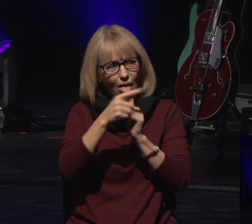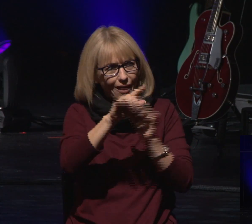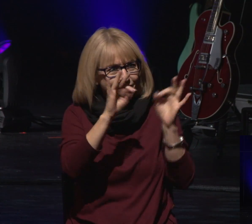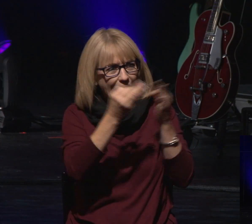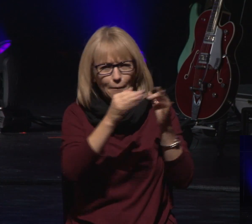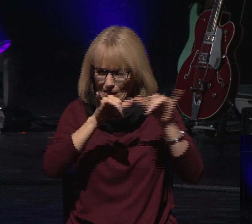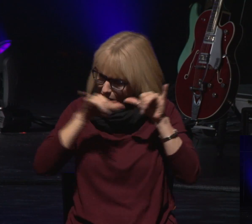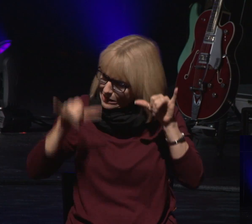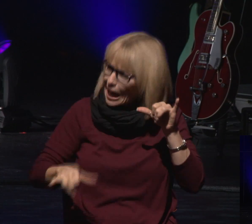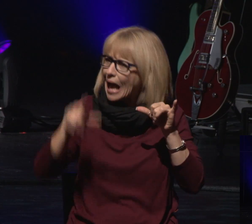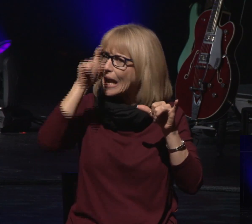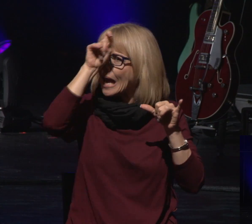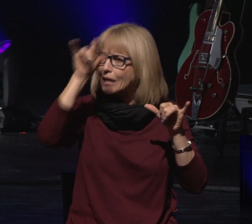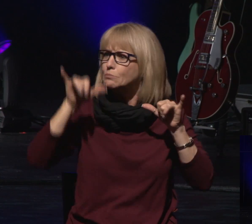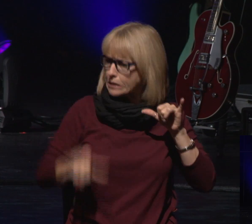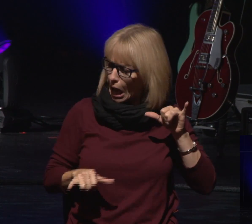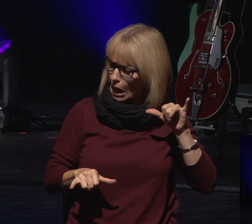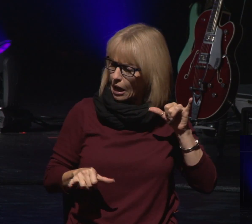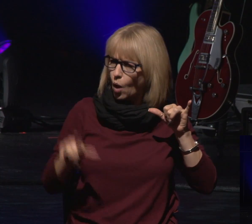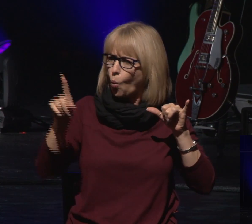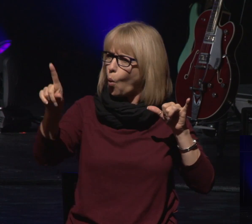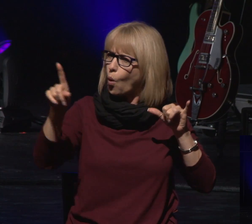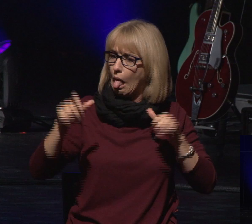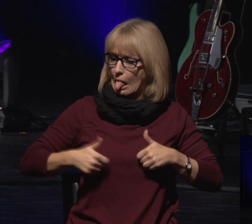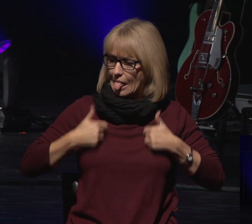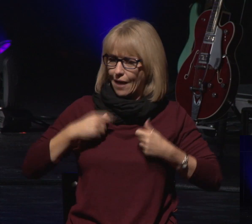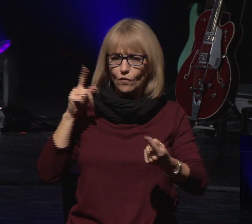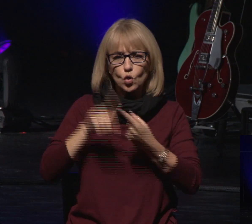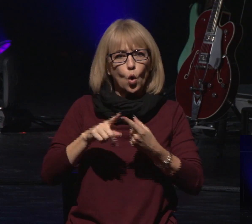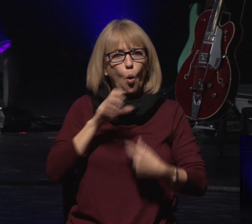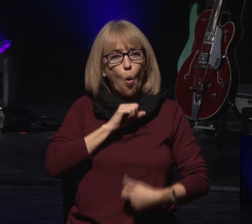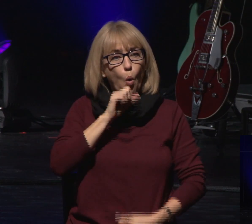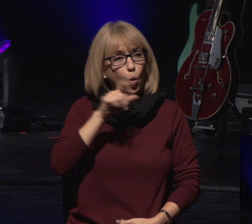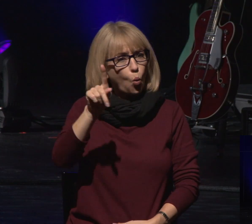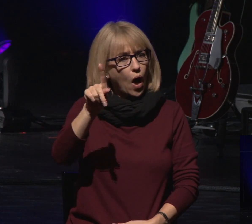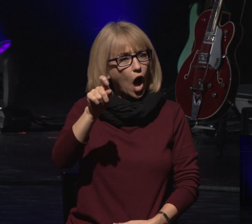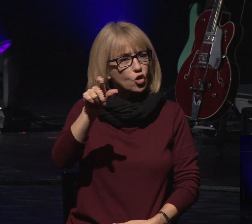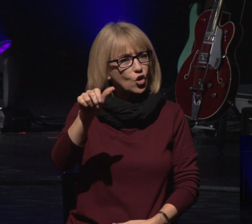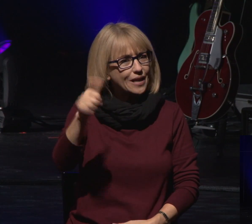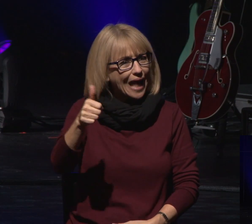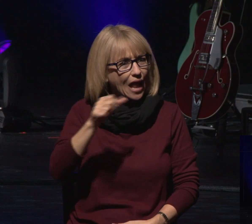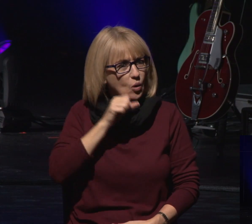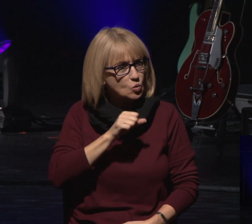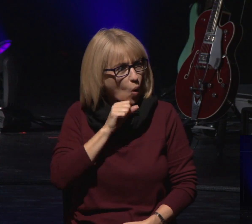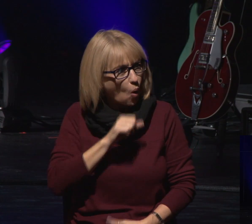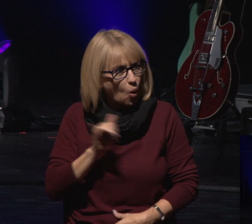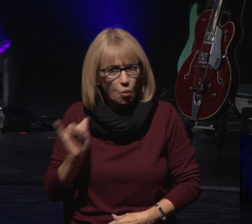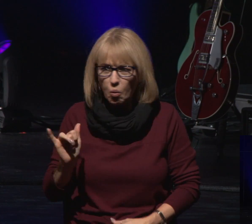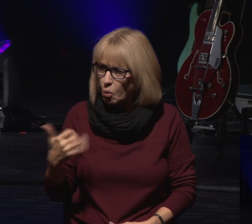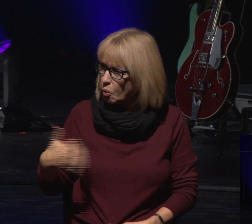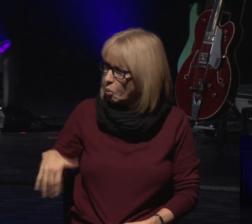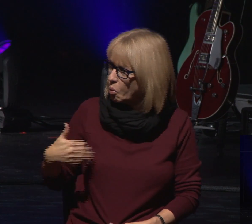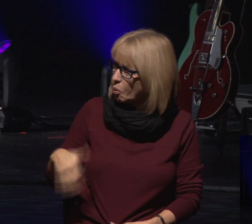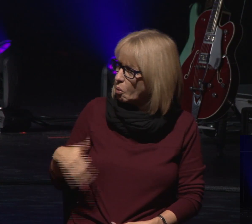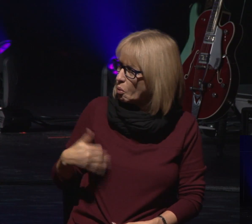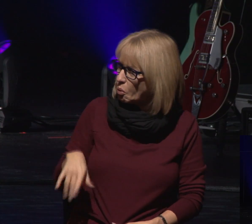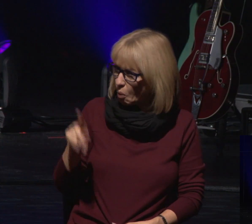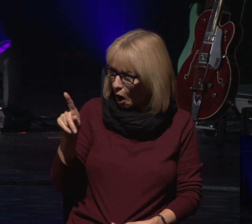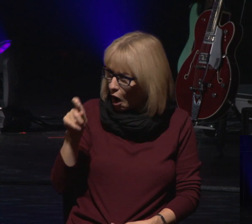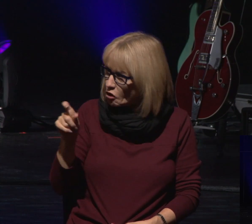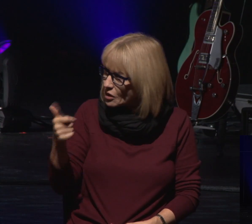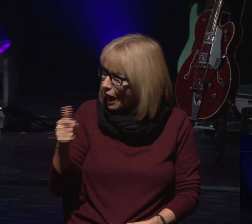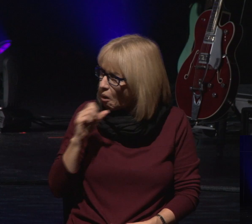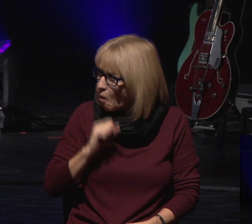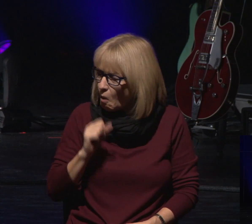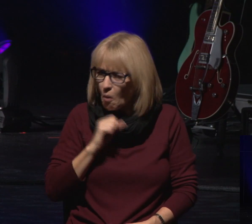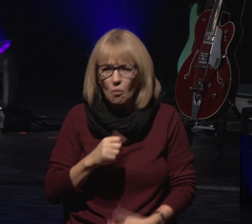family. He lived 110 years. Lived to be a ripe old man here, we'd say. But all that time, what